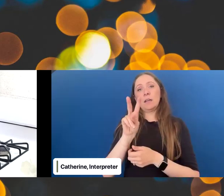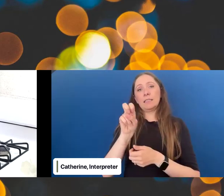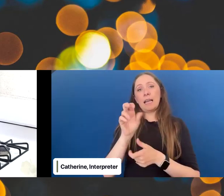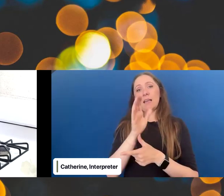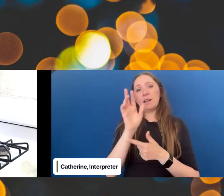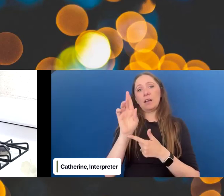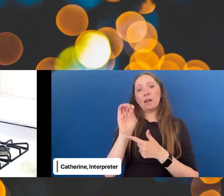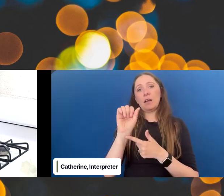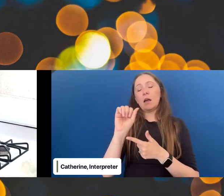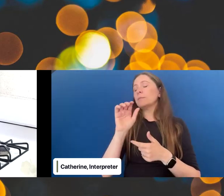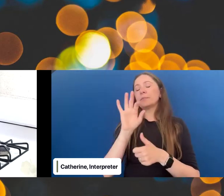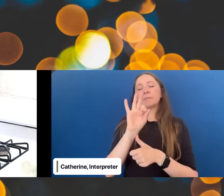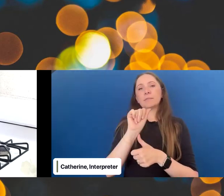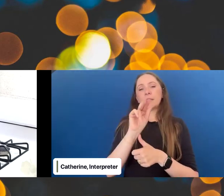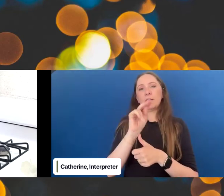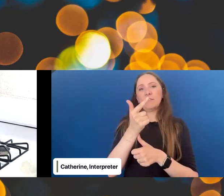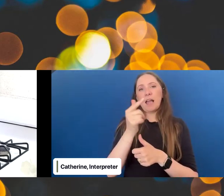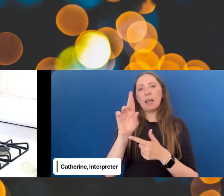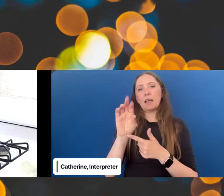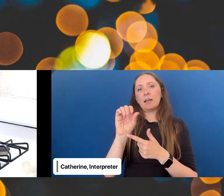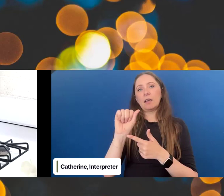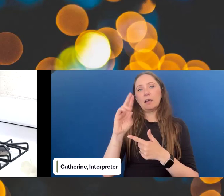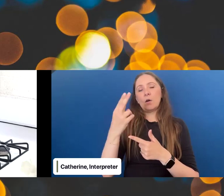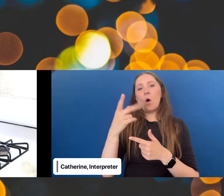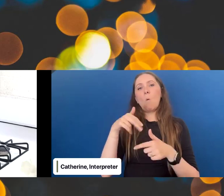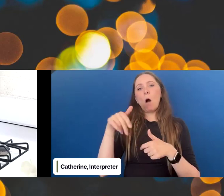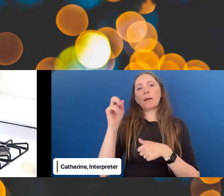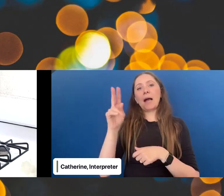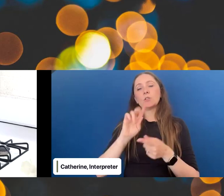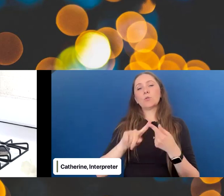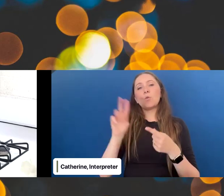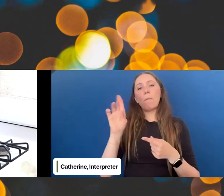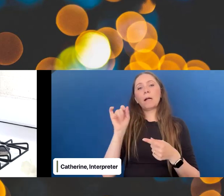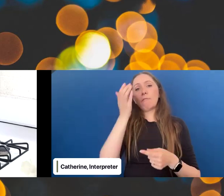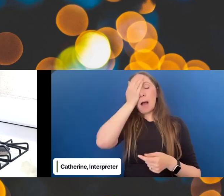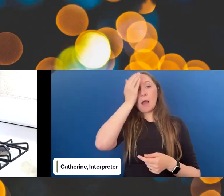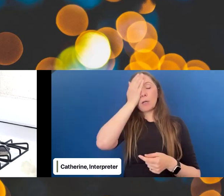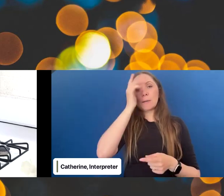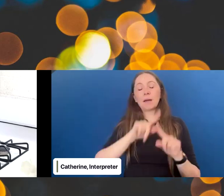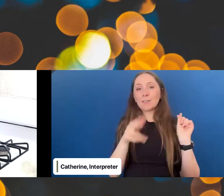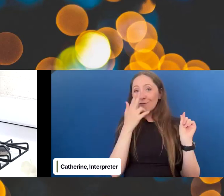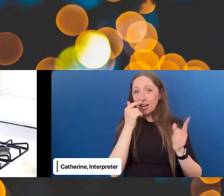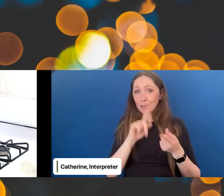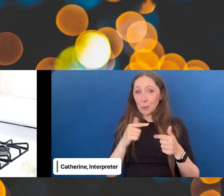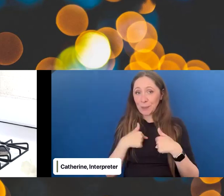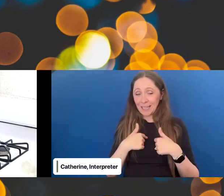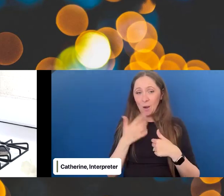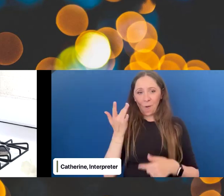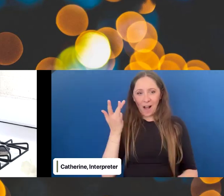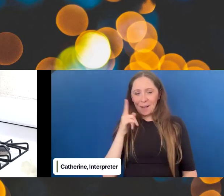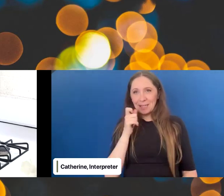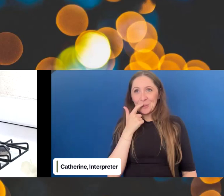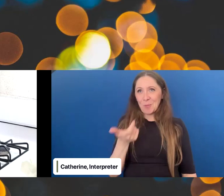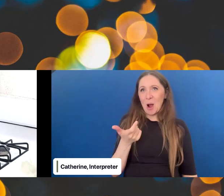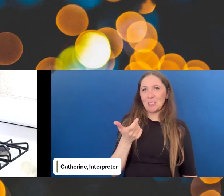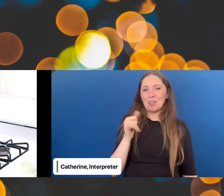Roach, or Fang and Roach walking back to the Republic of Pirates. But it's so funny to me because when you watch